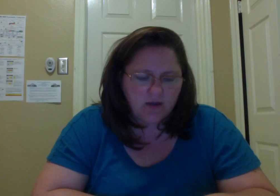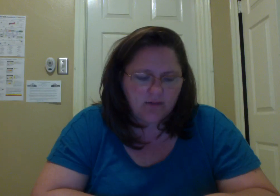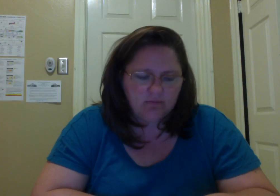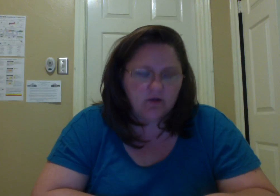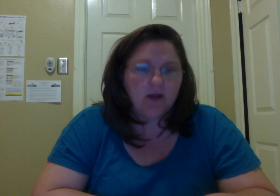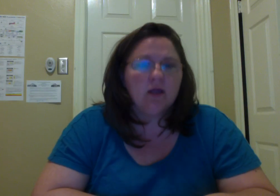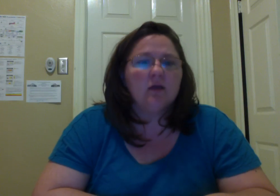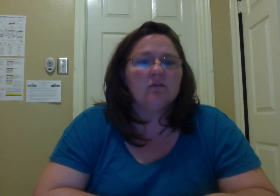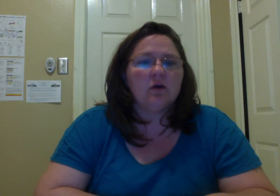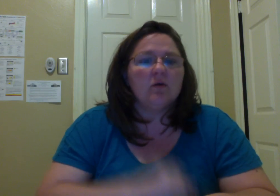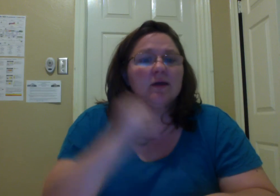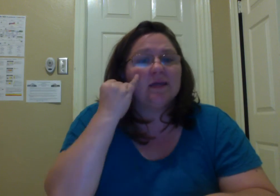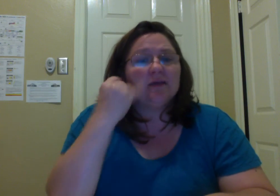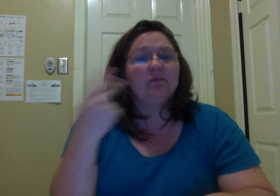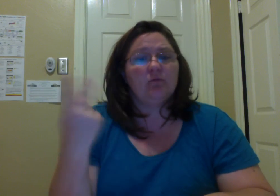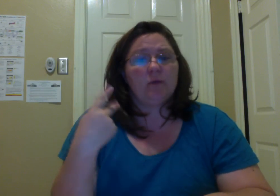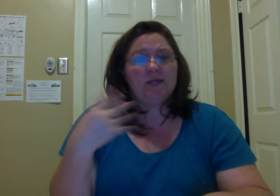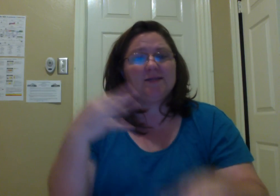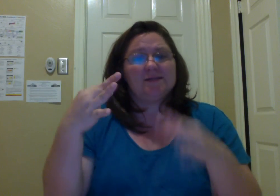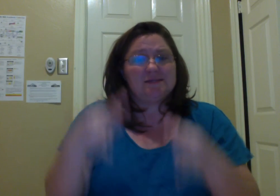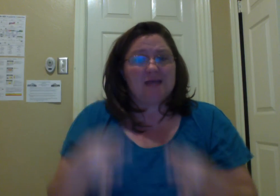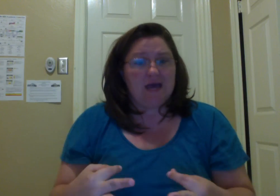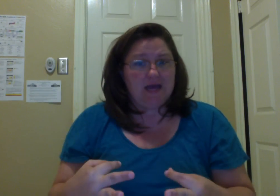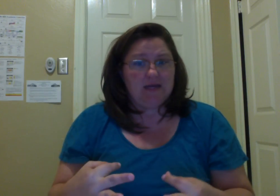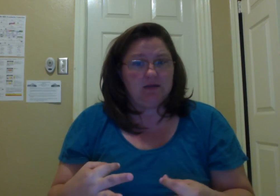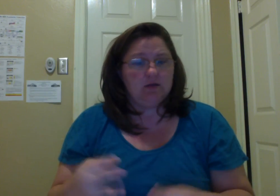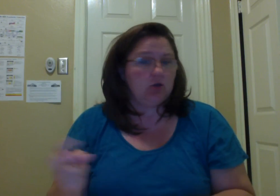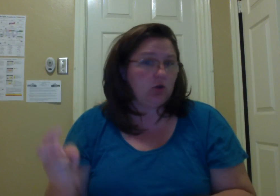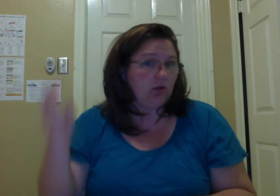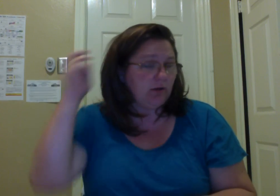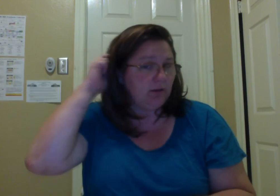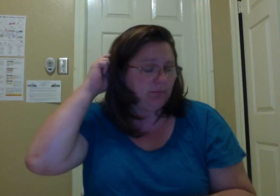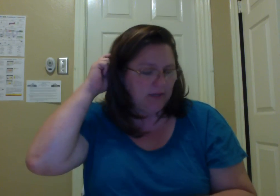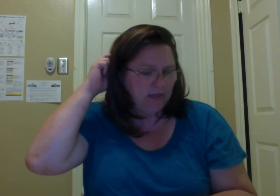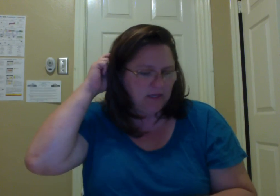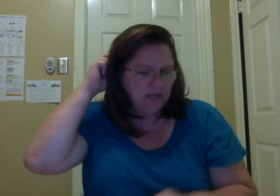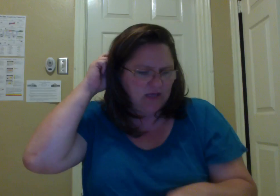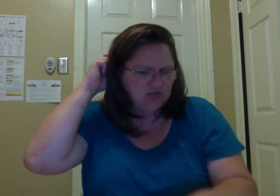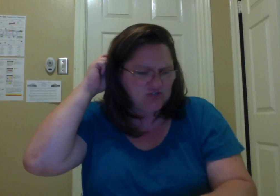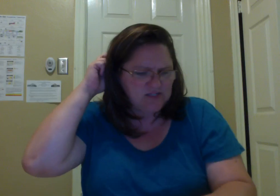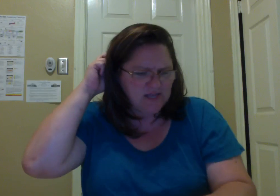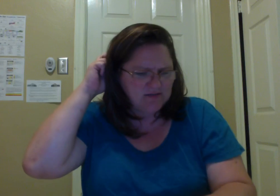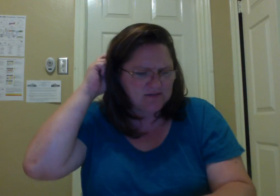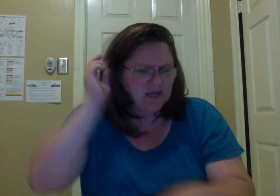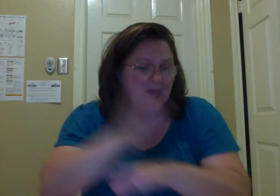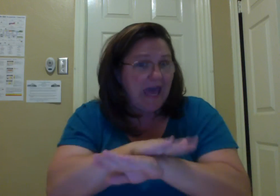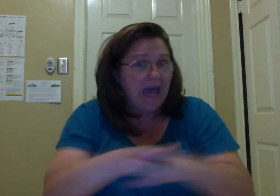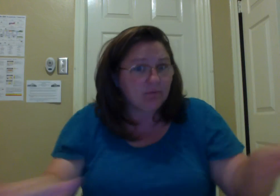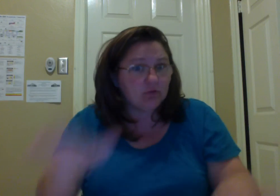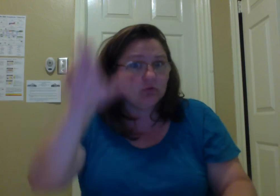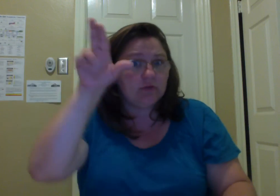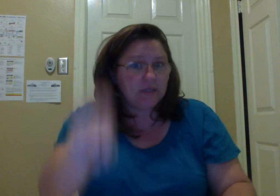Okay, sorry. So if we decide cochlear implant and she says absolutely